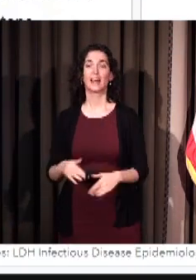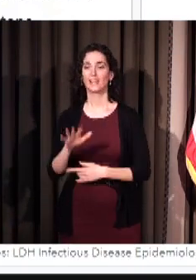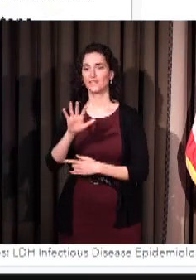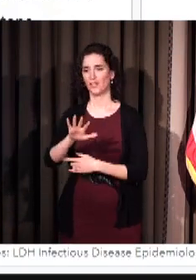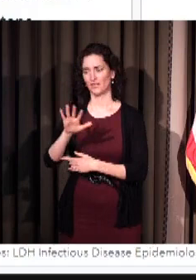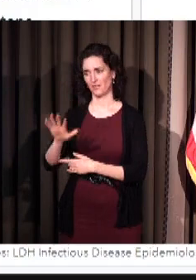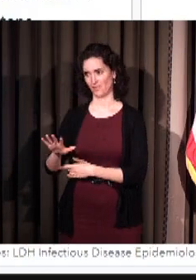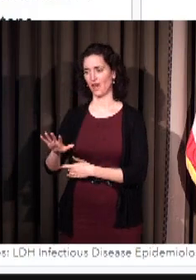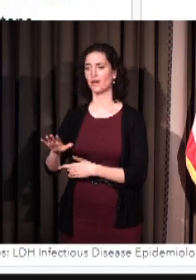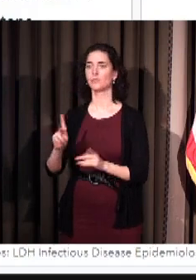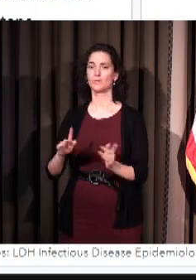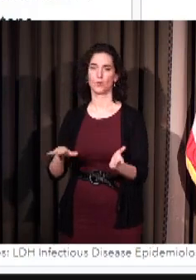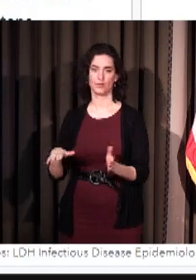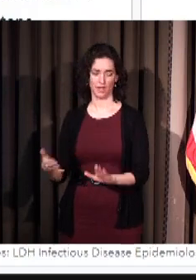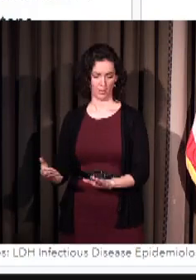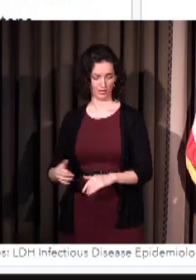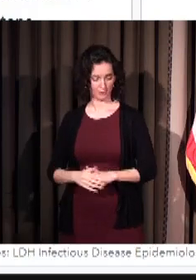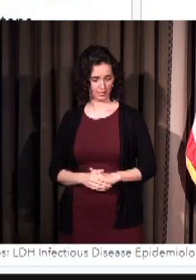There are